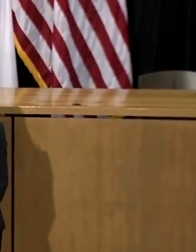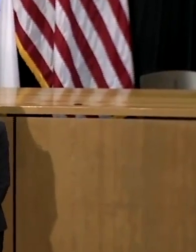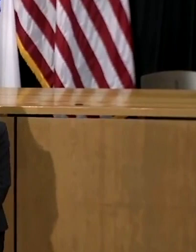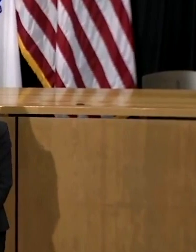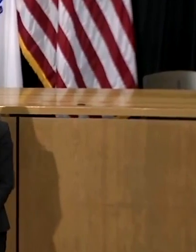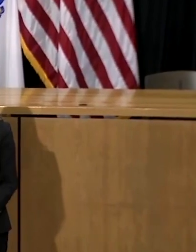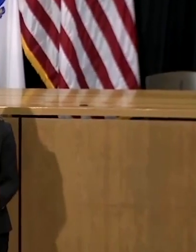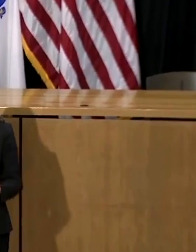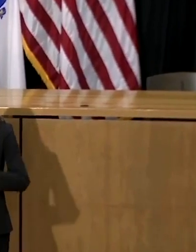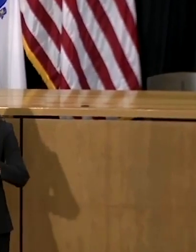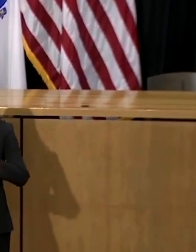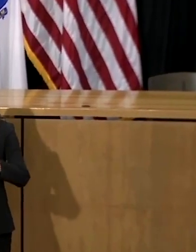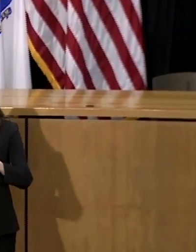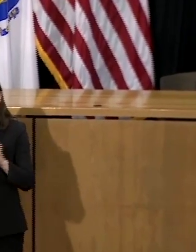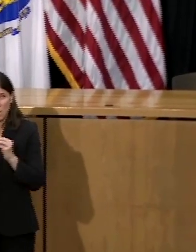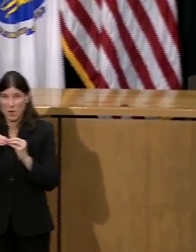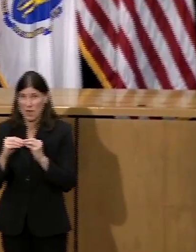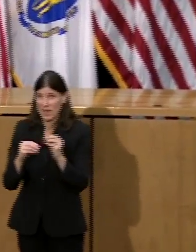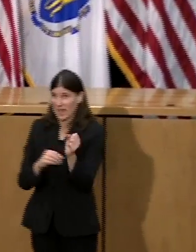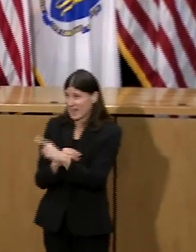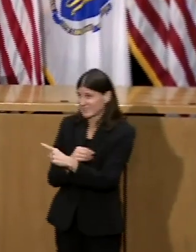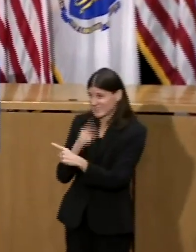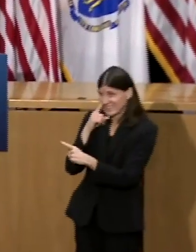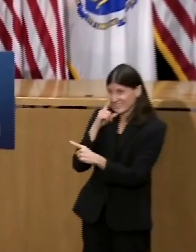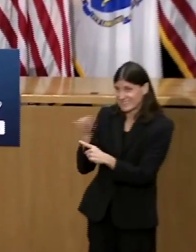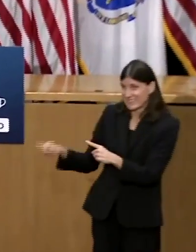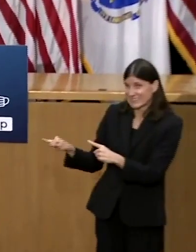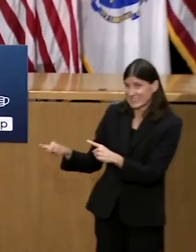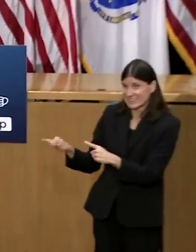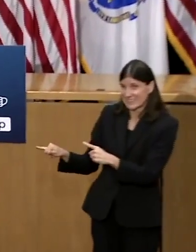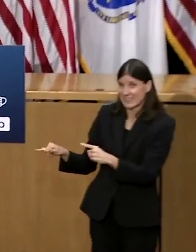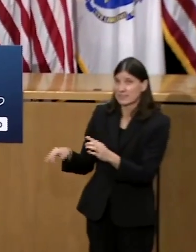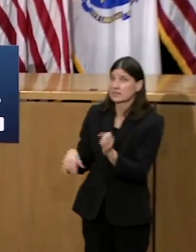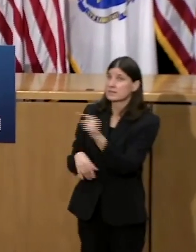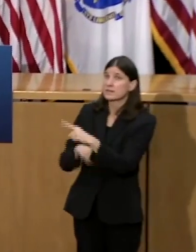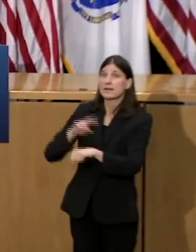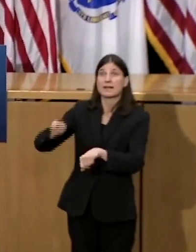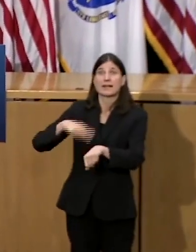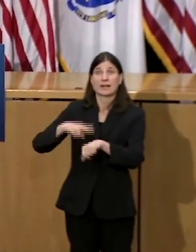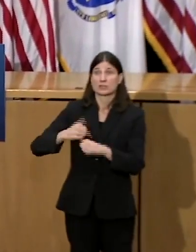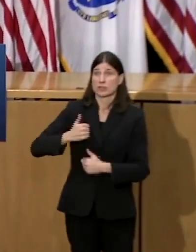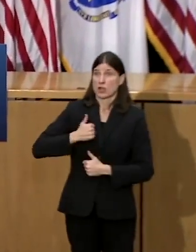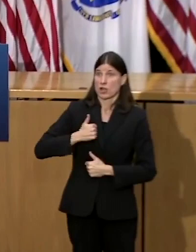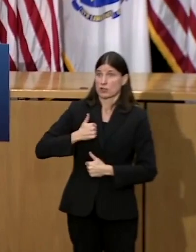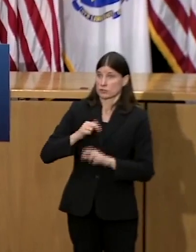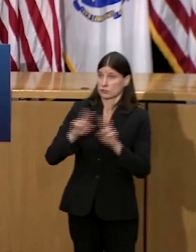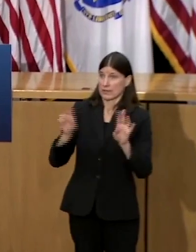them on standby, the National Guard? Yeah. How much longer do you think you'll have them on standby?